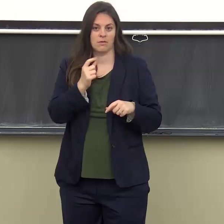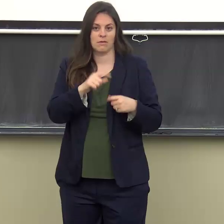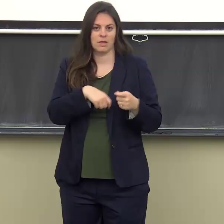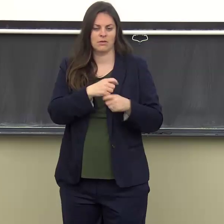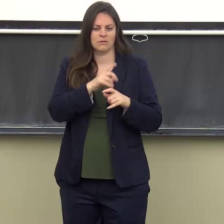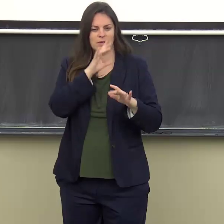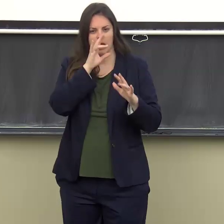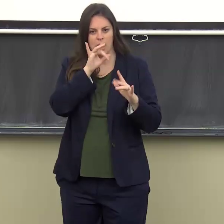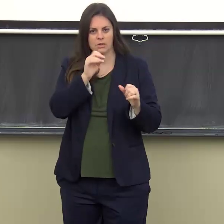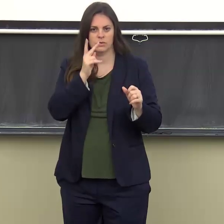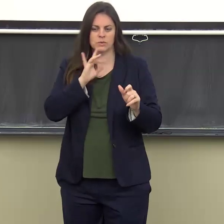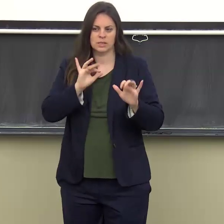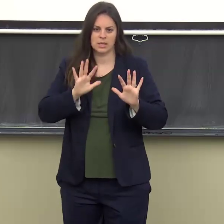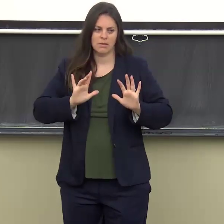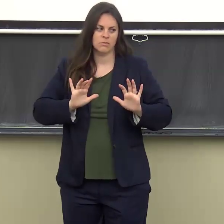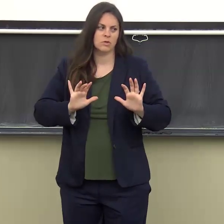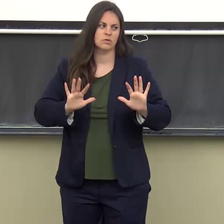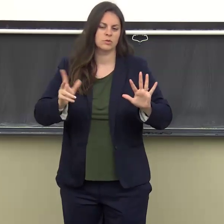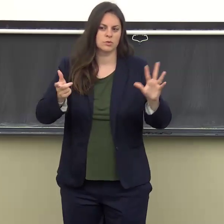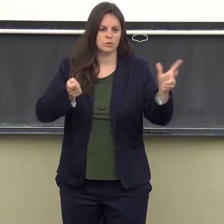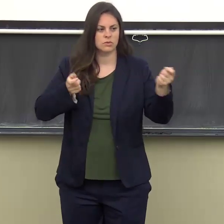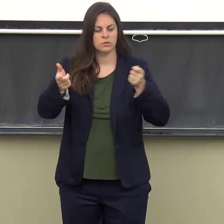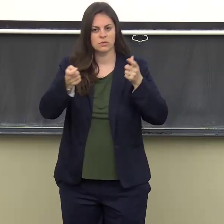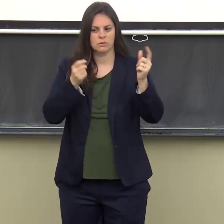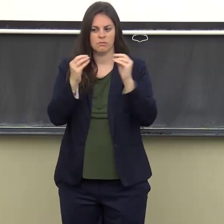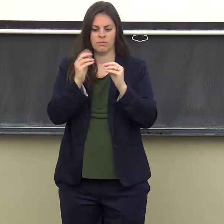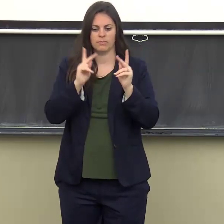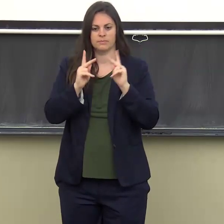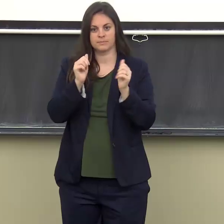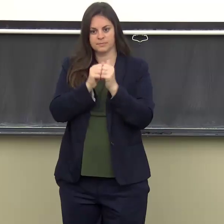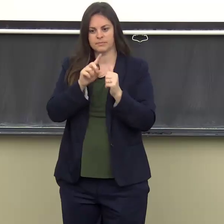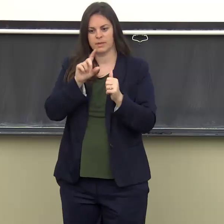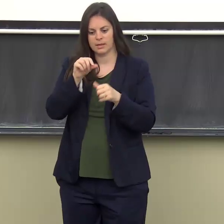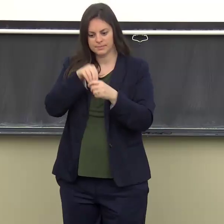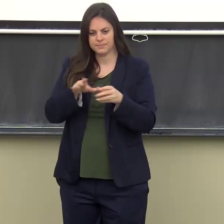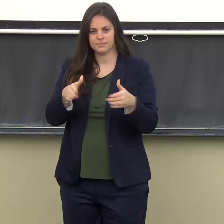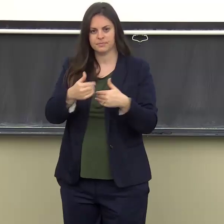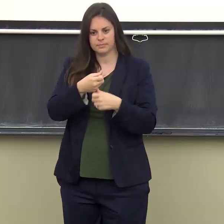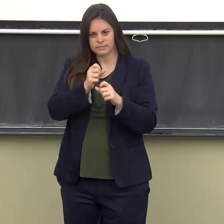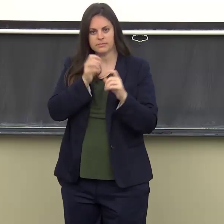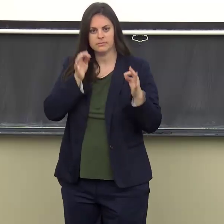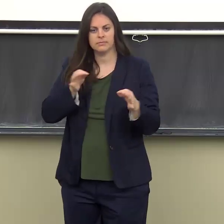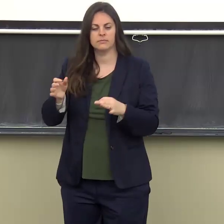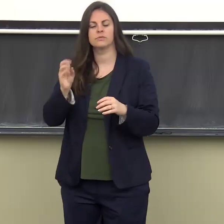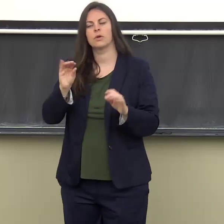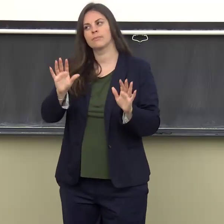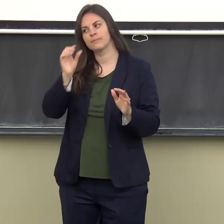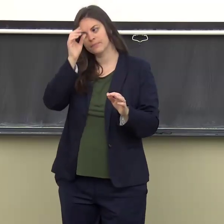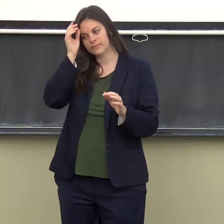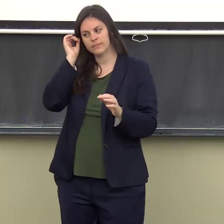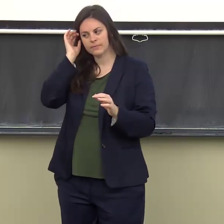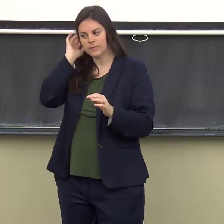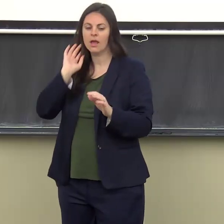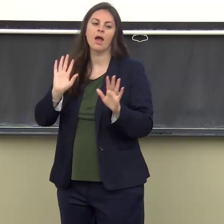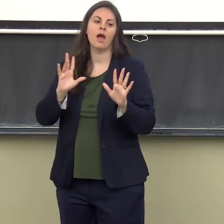see the push to get more people with disabilities in the room making decisions. So I'm still feeling